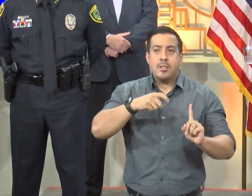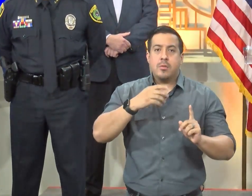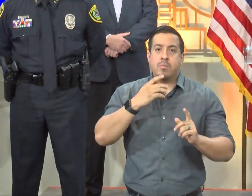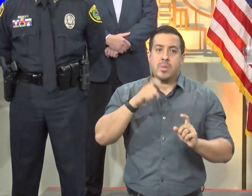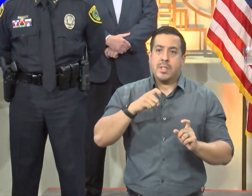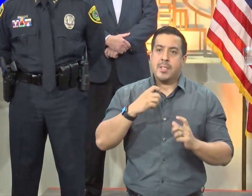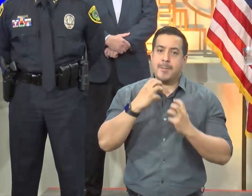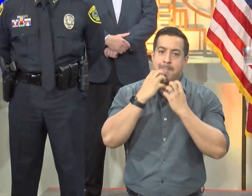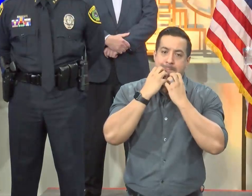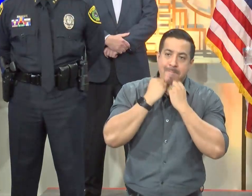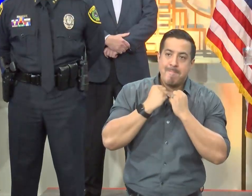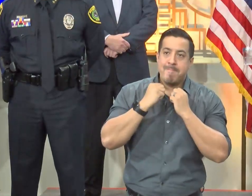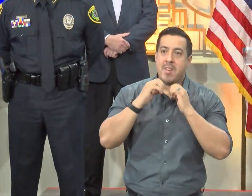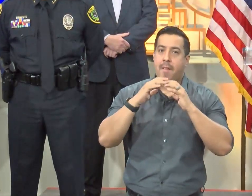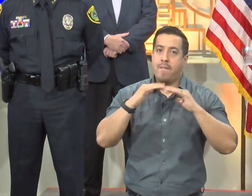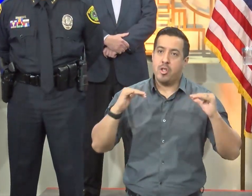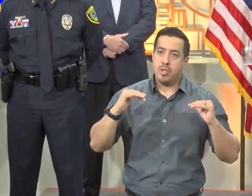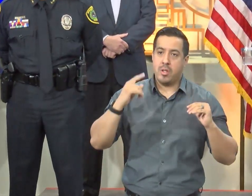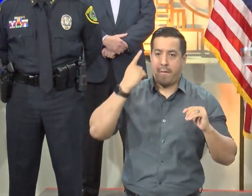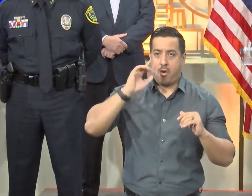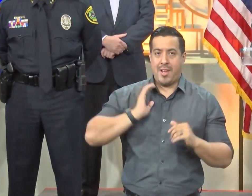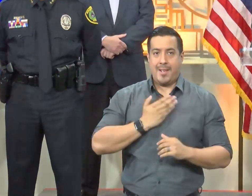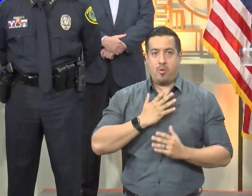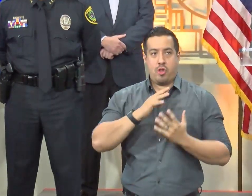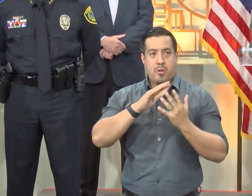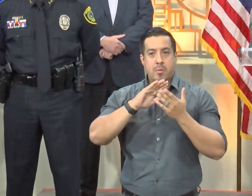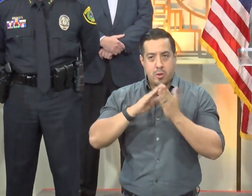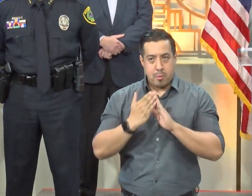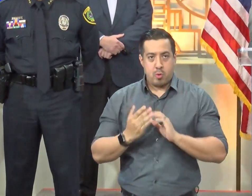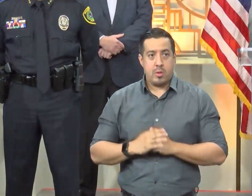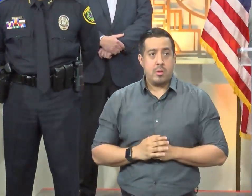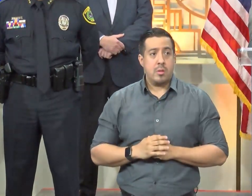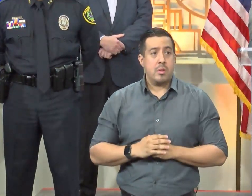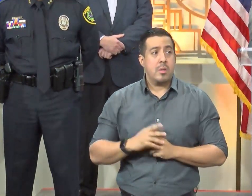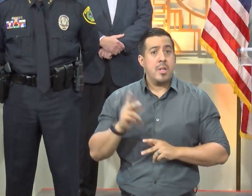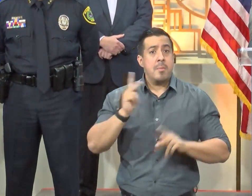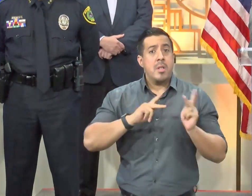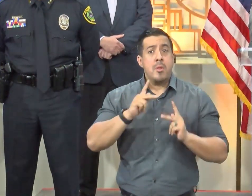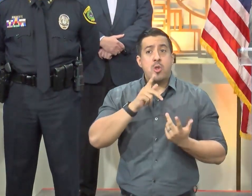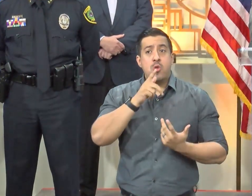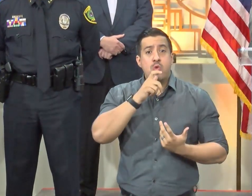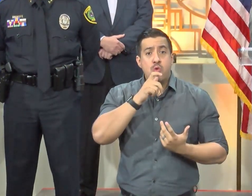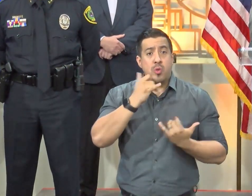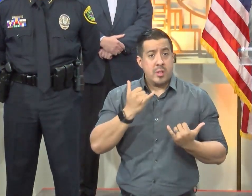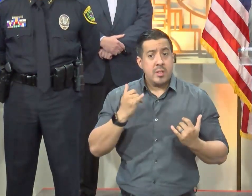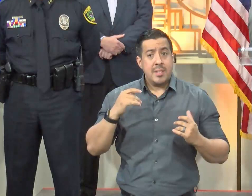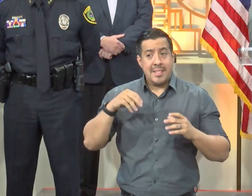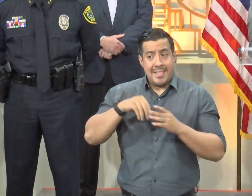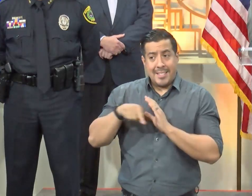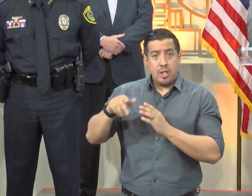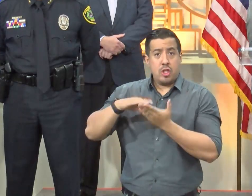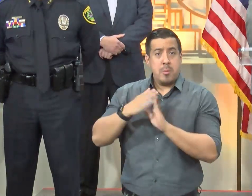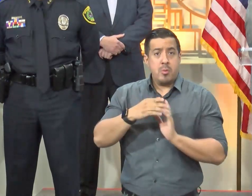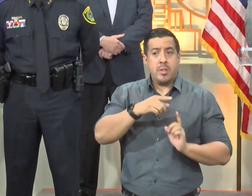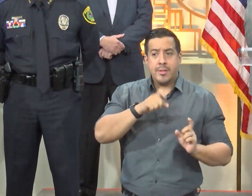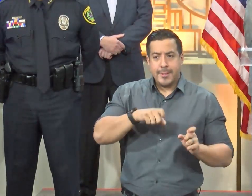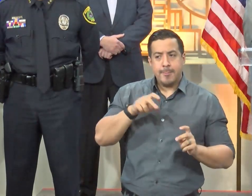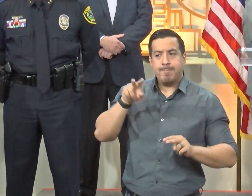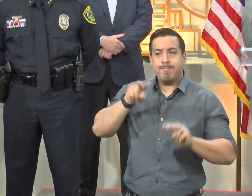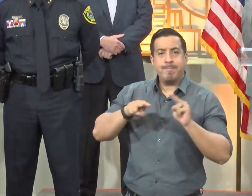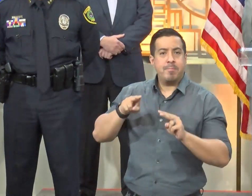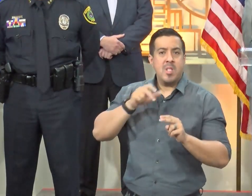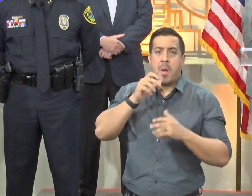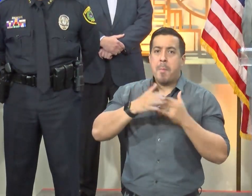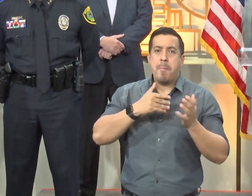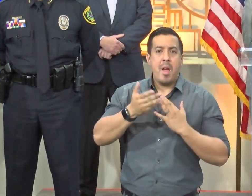diversity of our communities and people who exist and live in our community, regardless of where